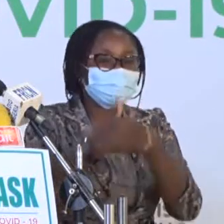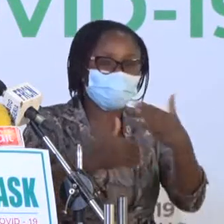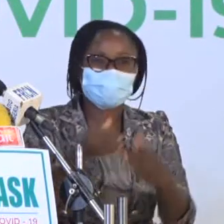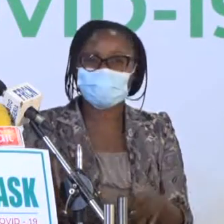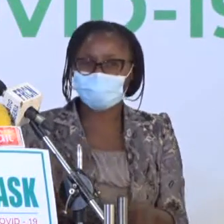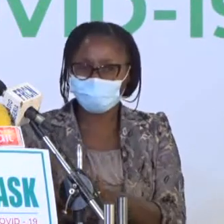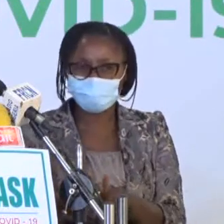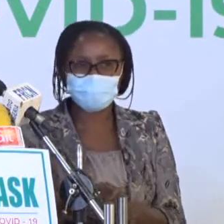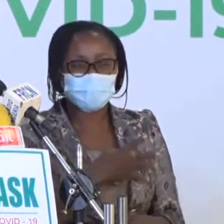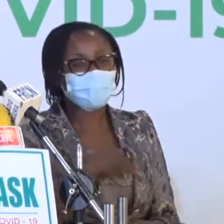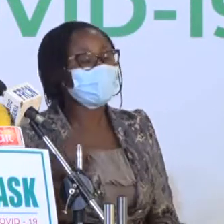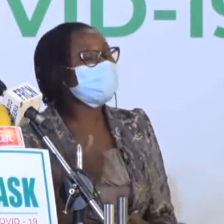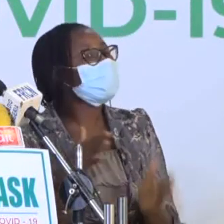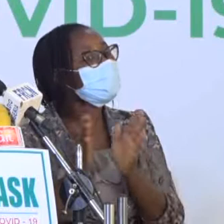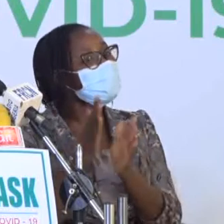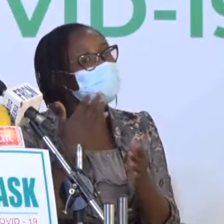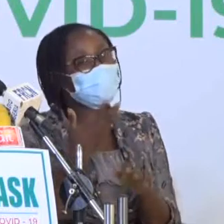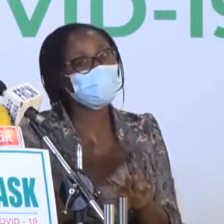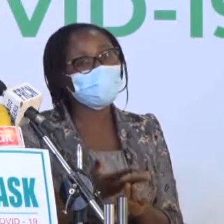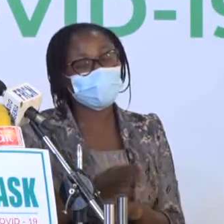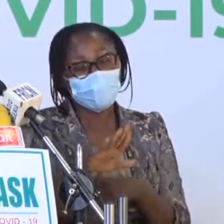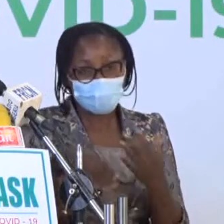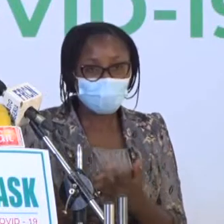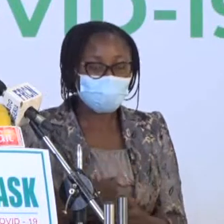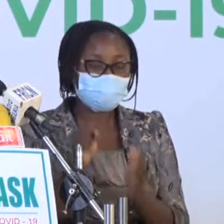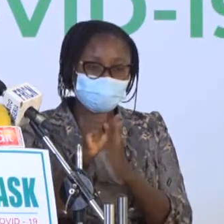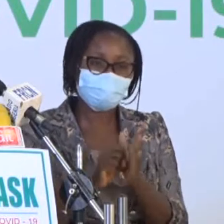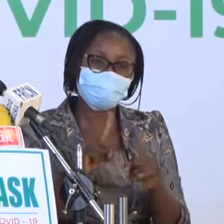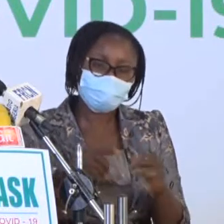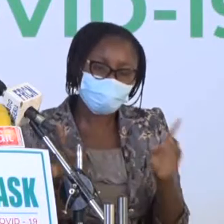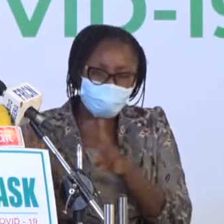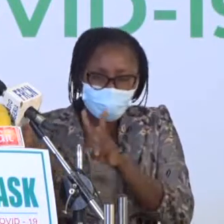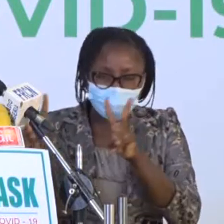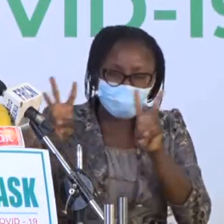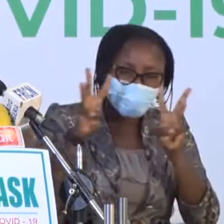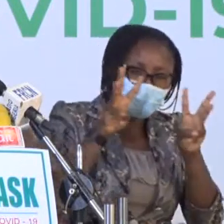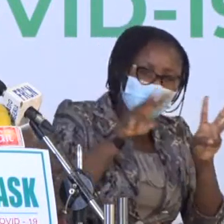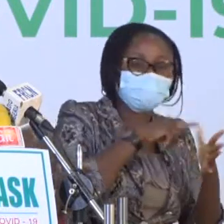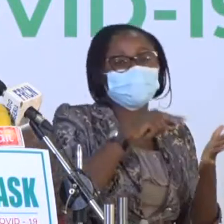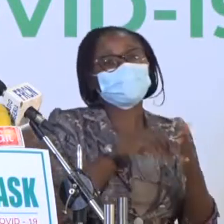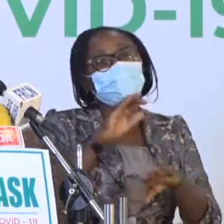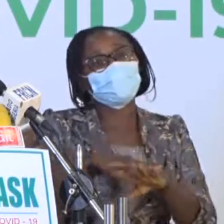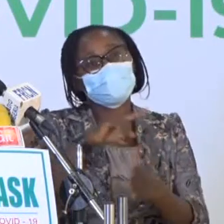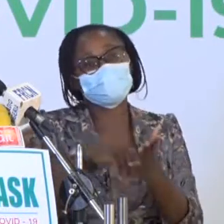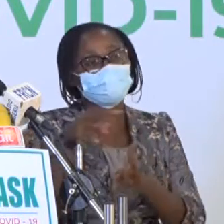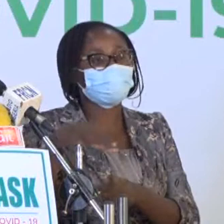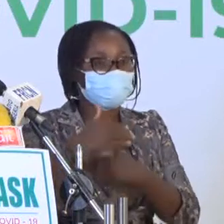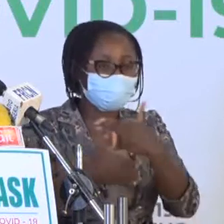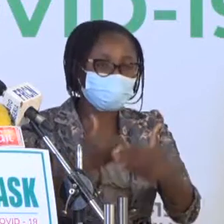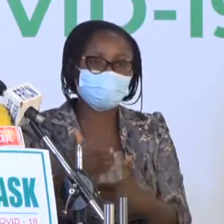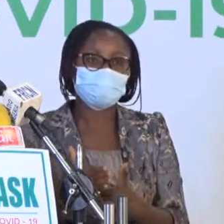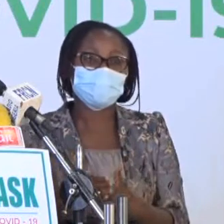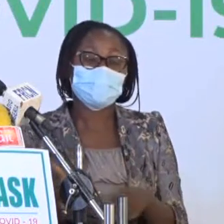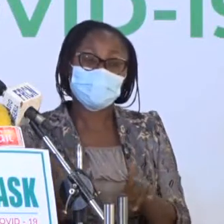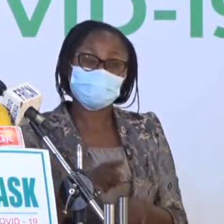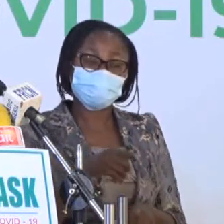itself, and we urge states and local governments to keep a close watch on this process. As you